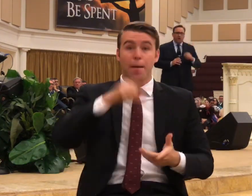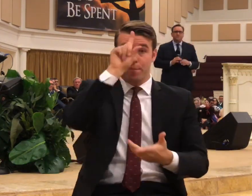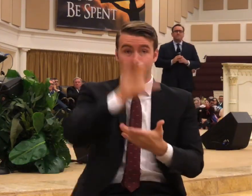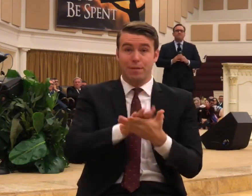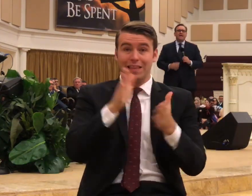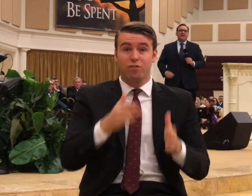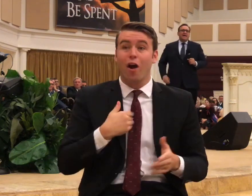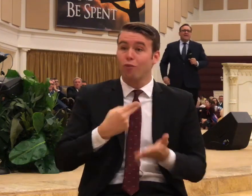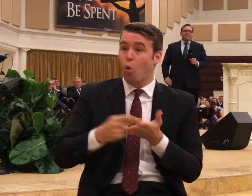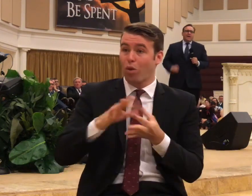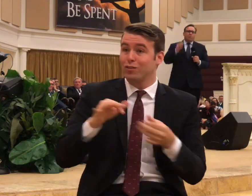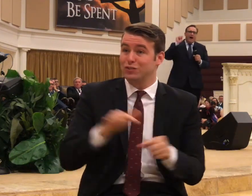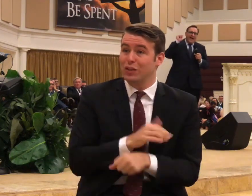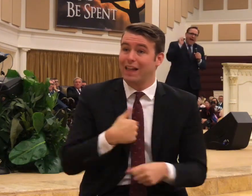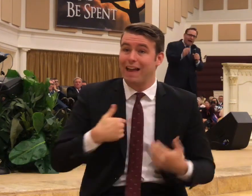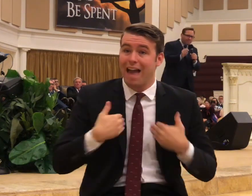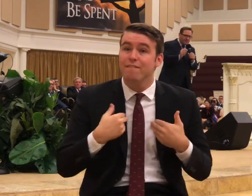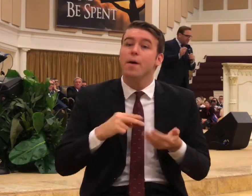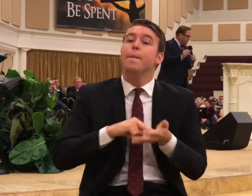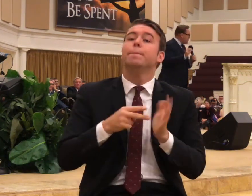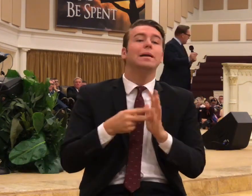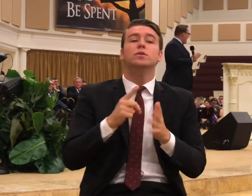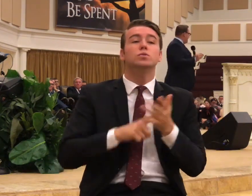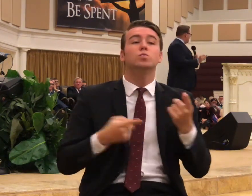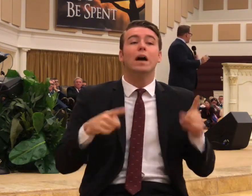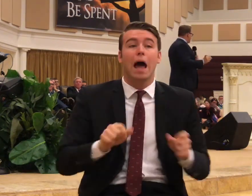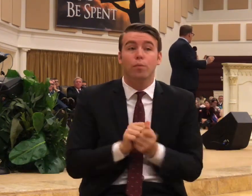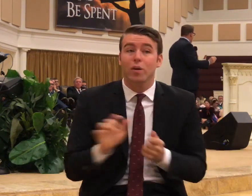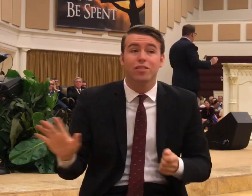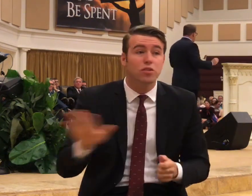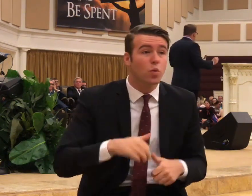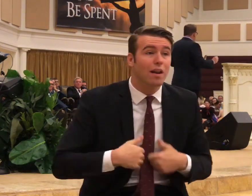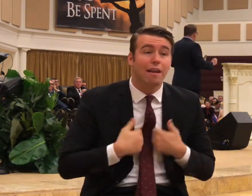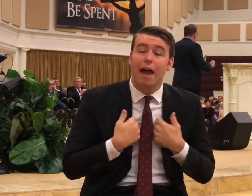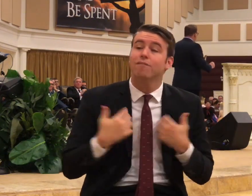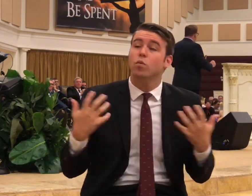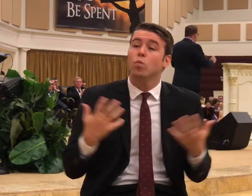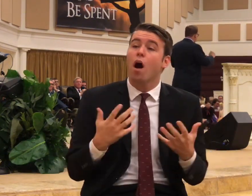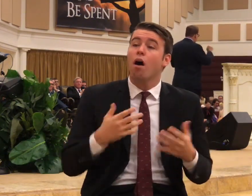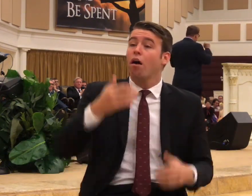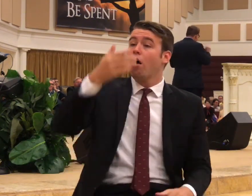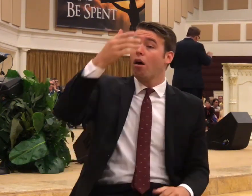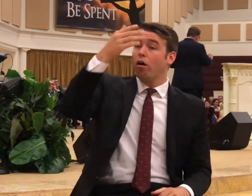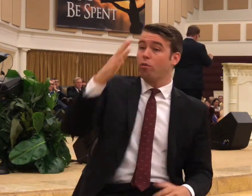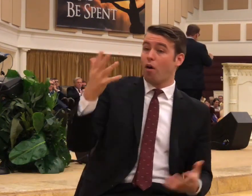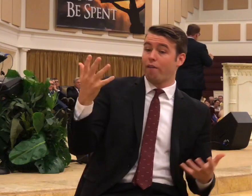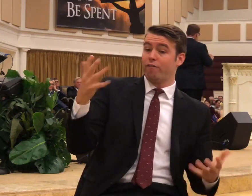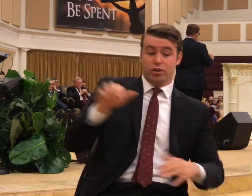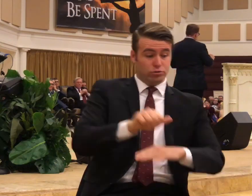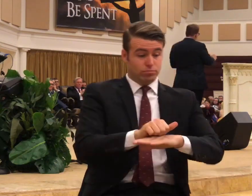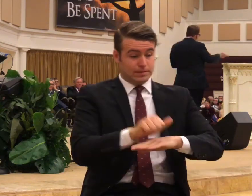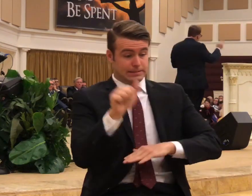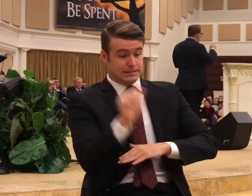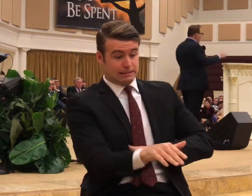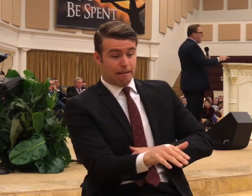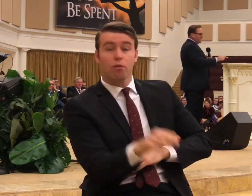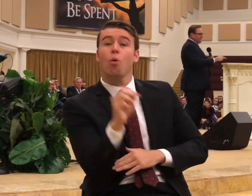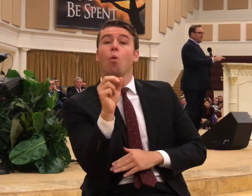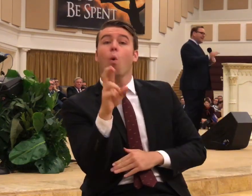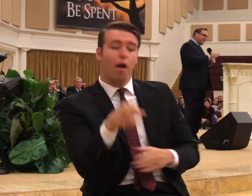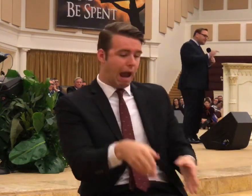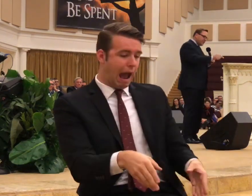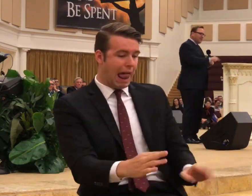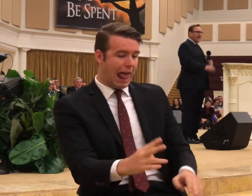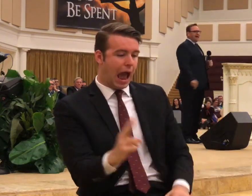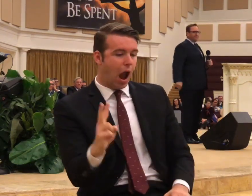with the Holy Ghost, then what happens in your life, God has either sent it or allowed